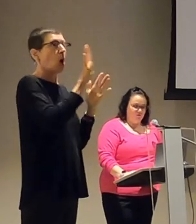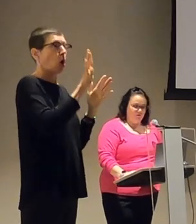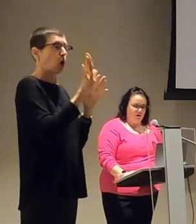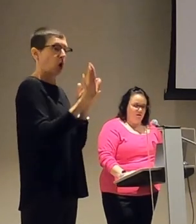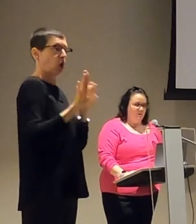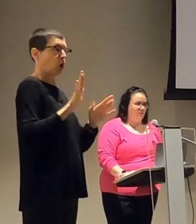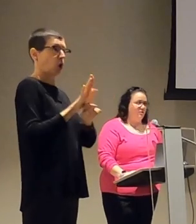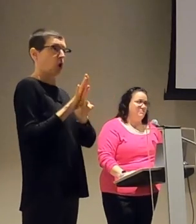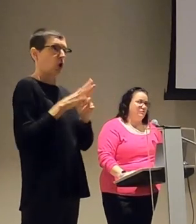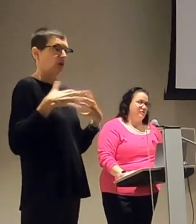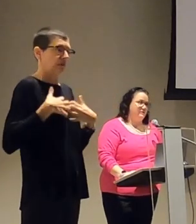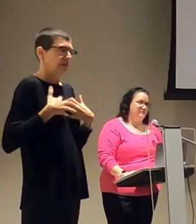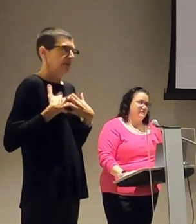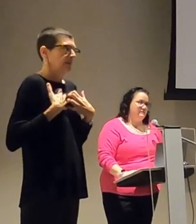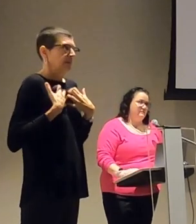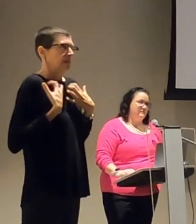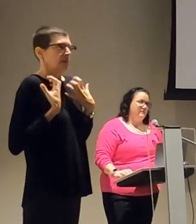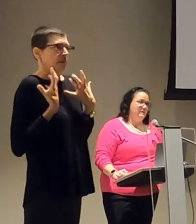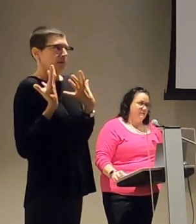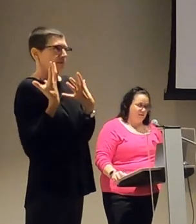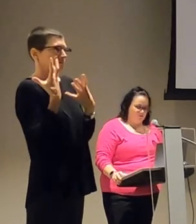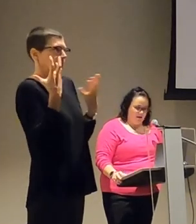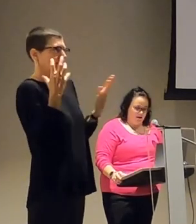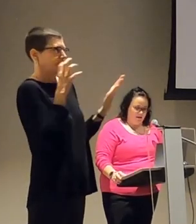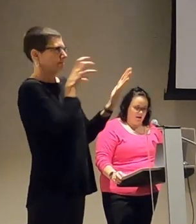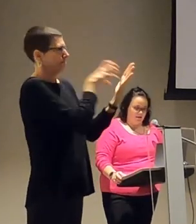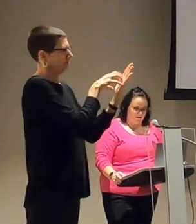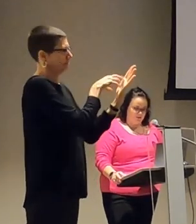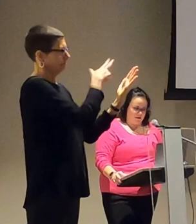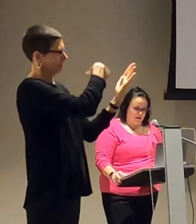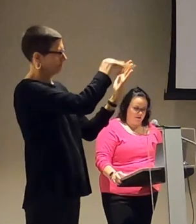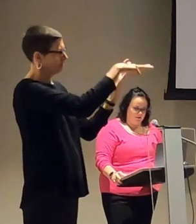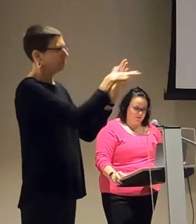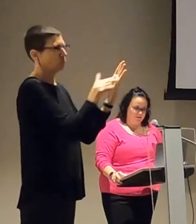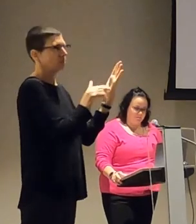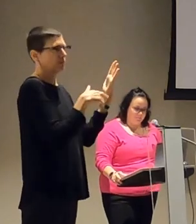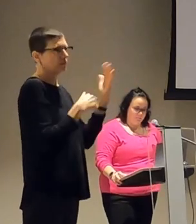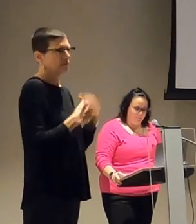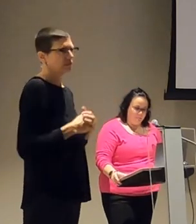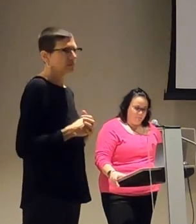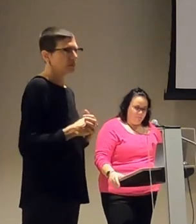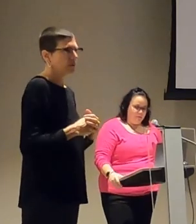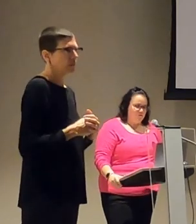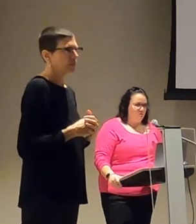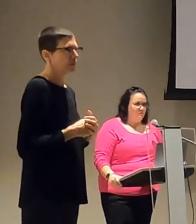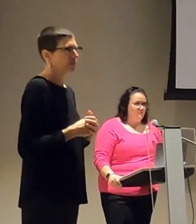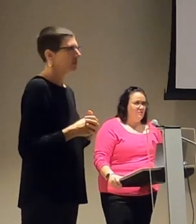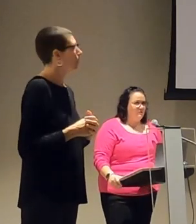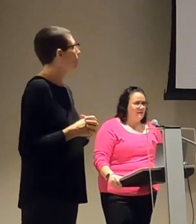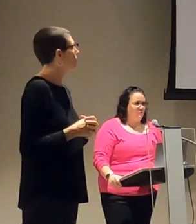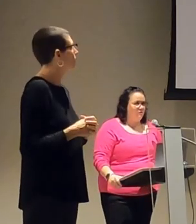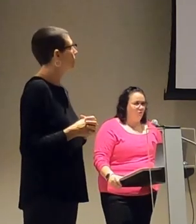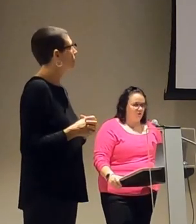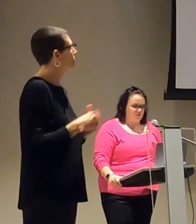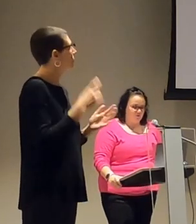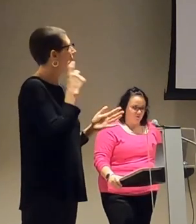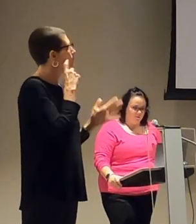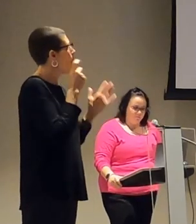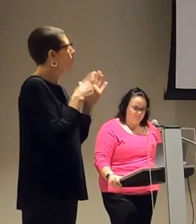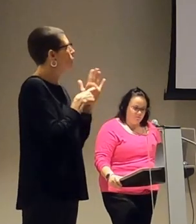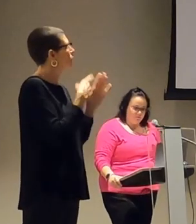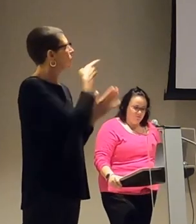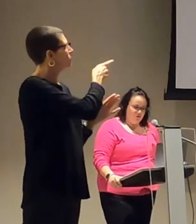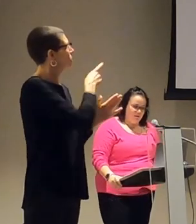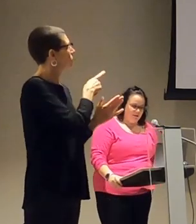rage and her emotions into this painting as the protagonist. So notice how